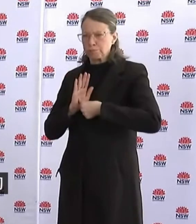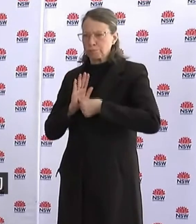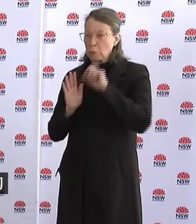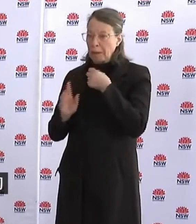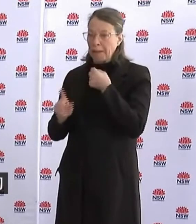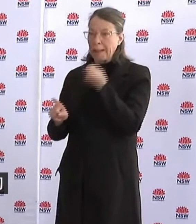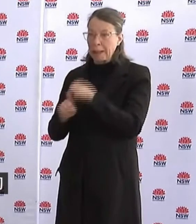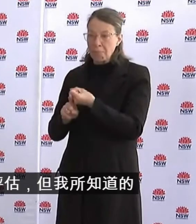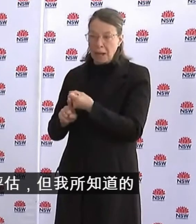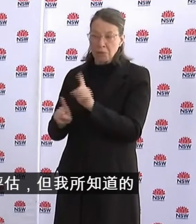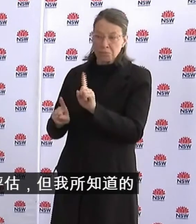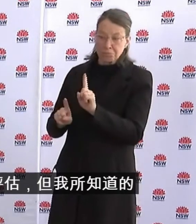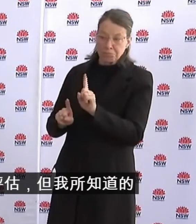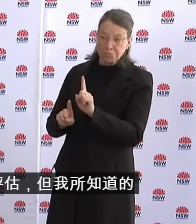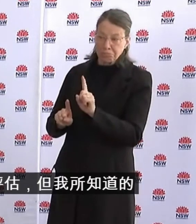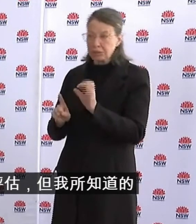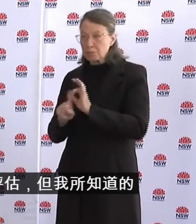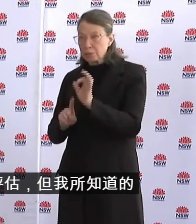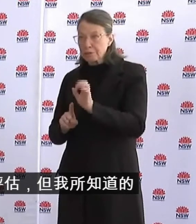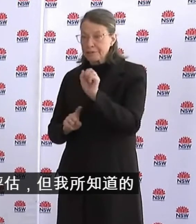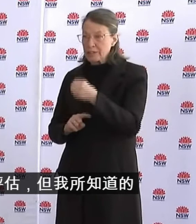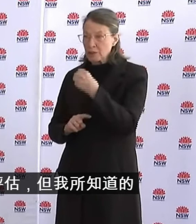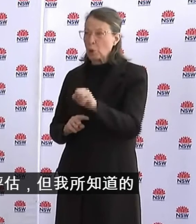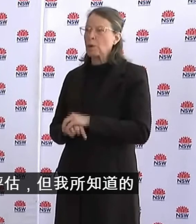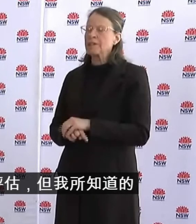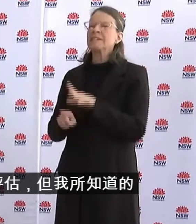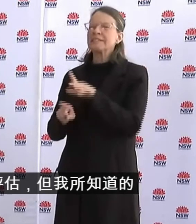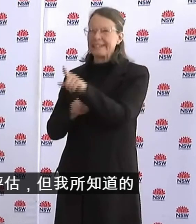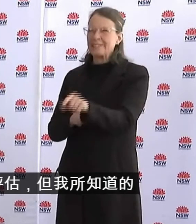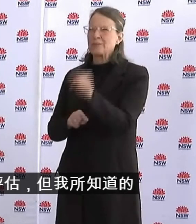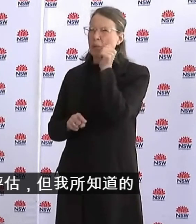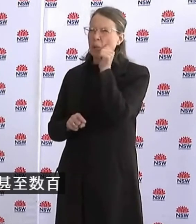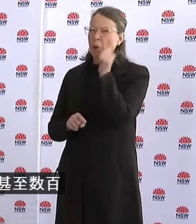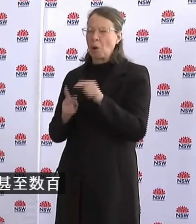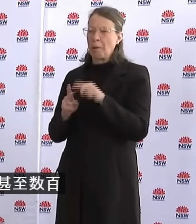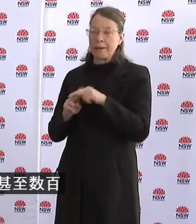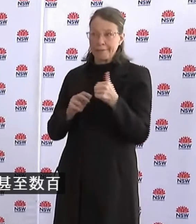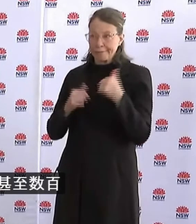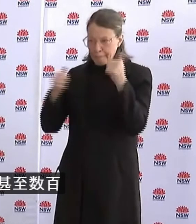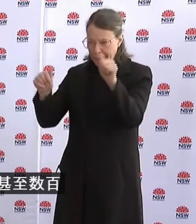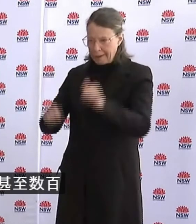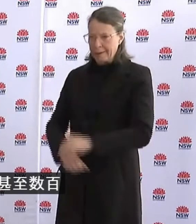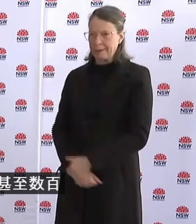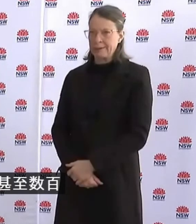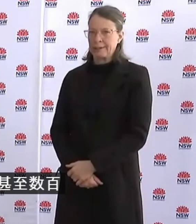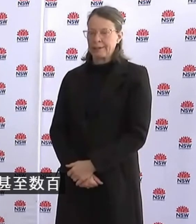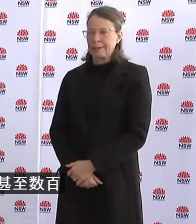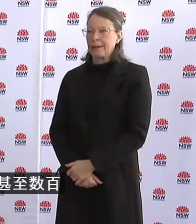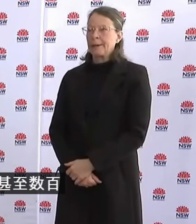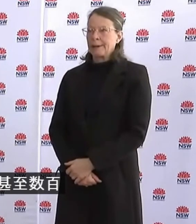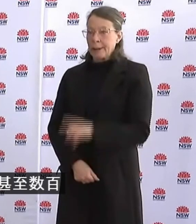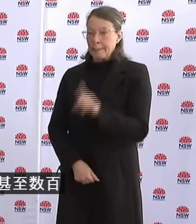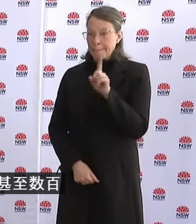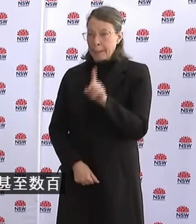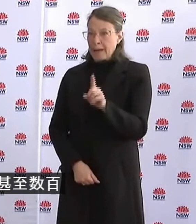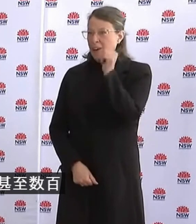the weekend or early next week. So we'll be in a better position then to assess. But what I do know is the fact that we stopped literally tens